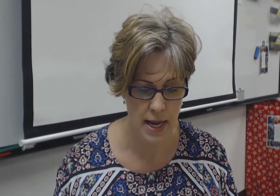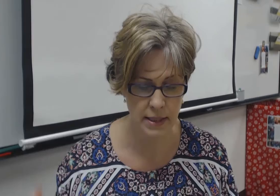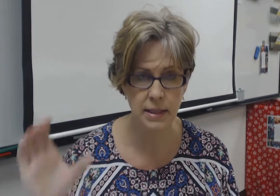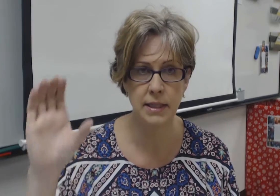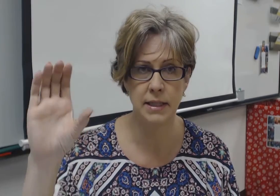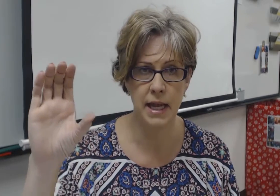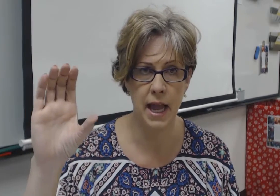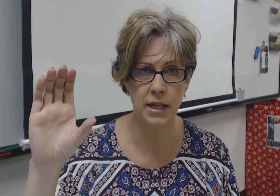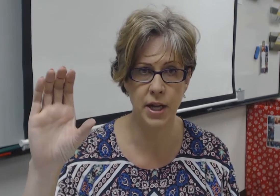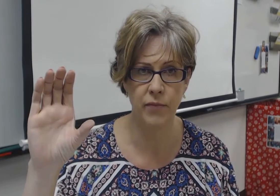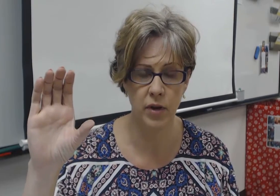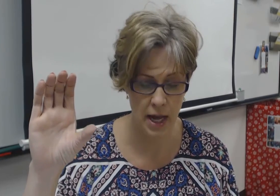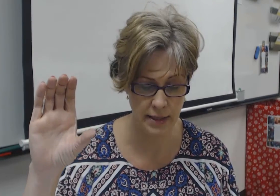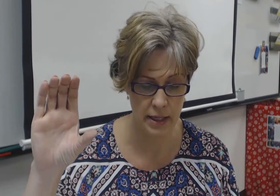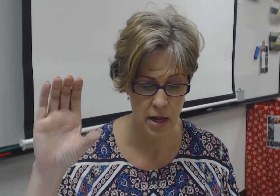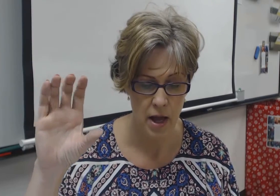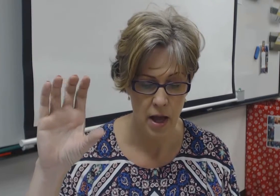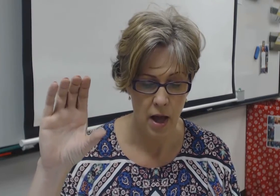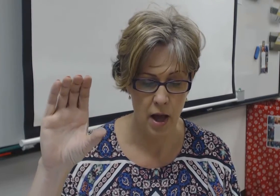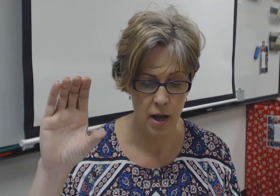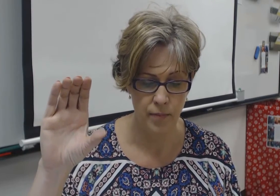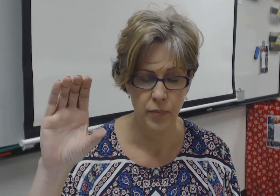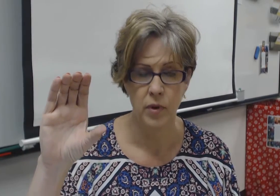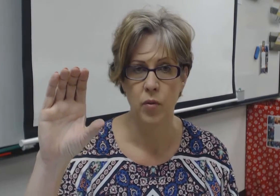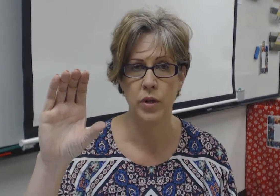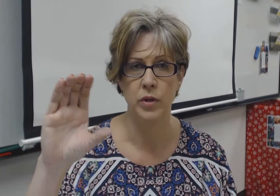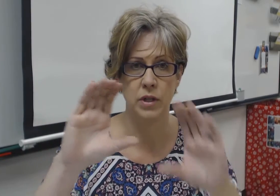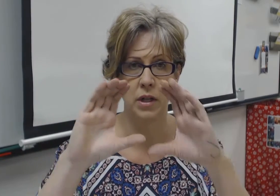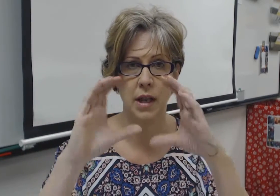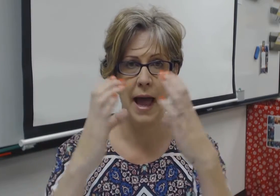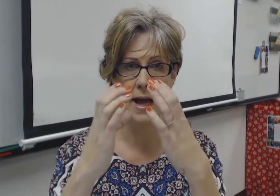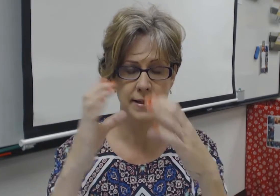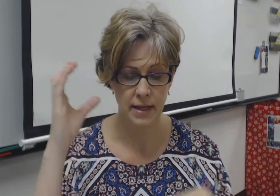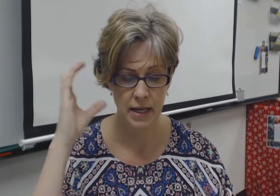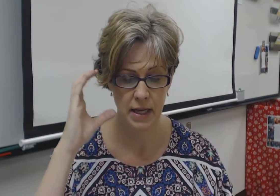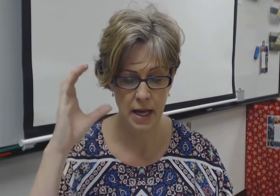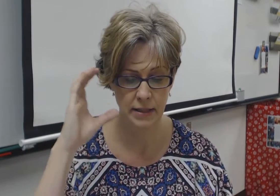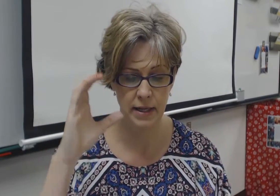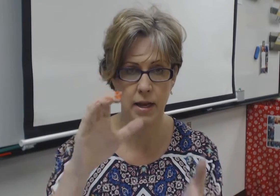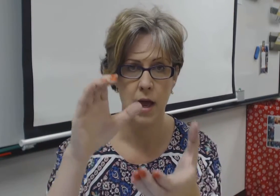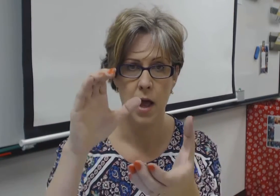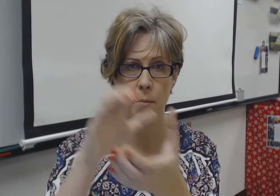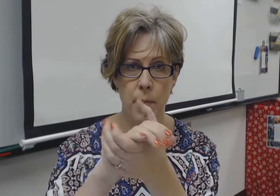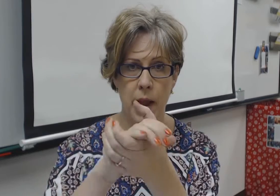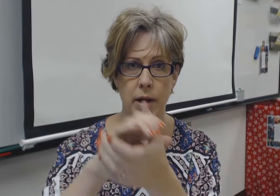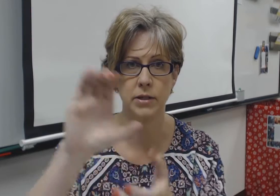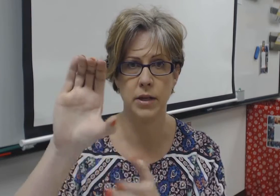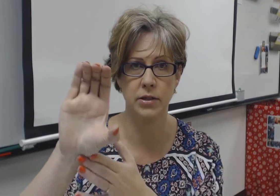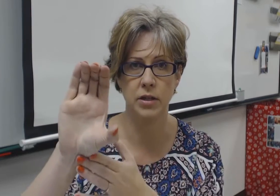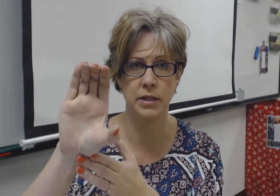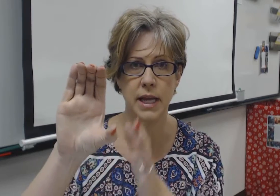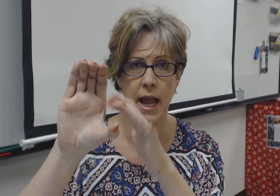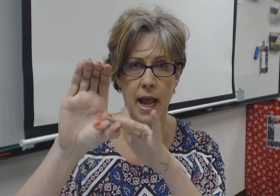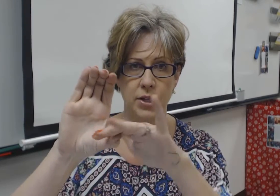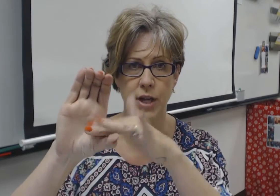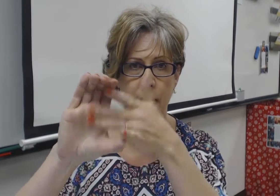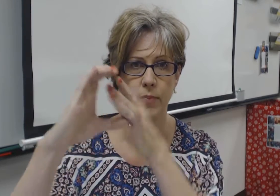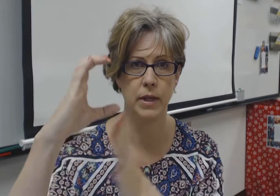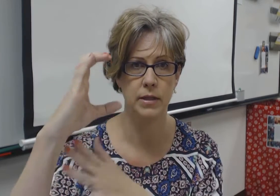Next is the C hand shape for cousin. We'll use class, cousin, Mary. So that's our C hand shape.